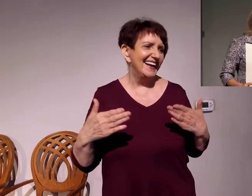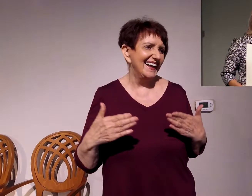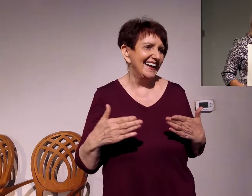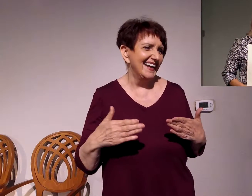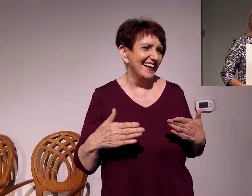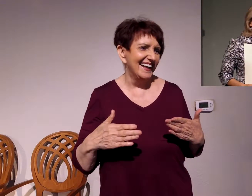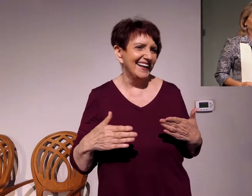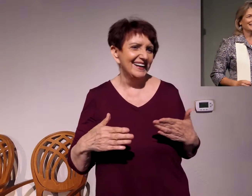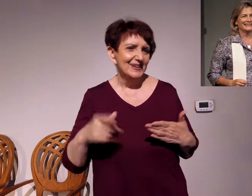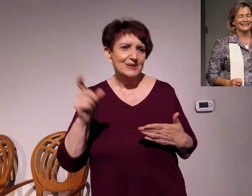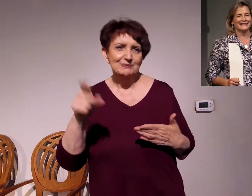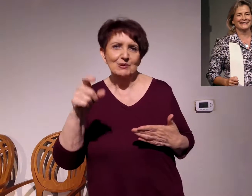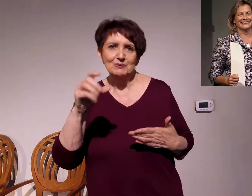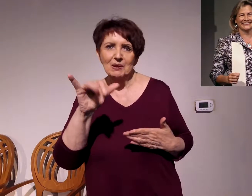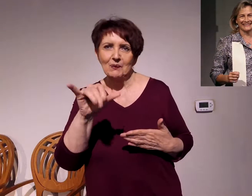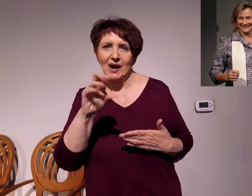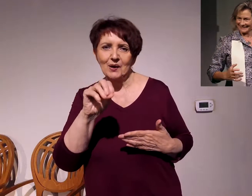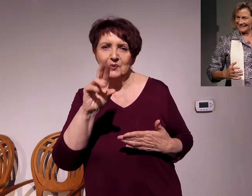of you, too.